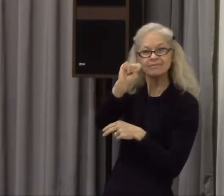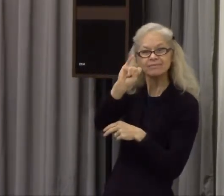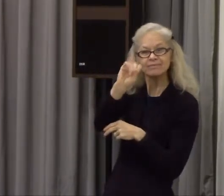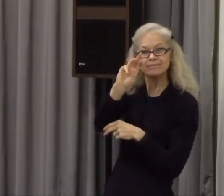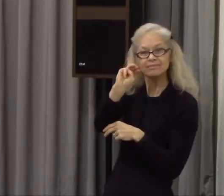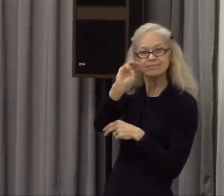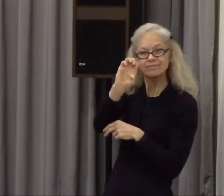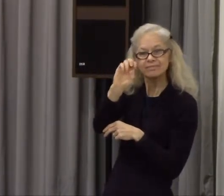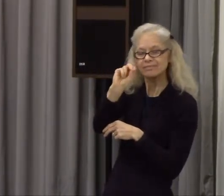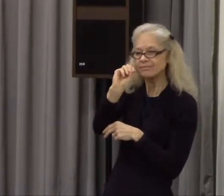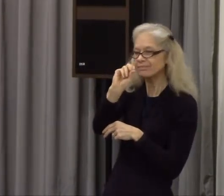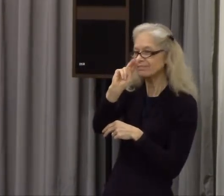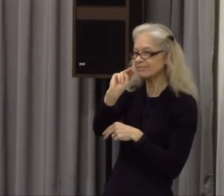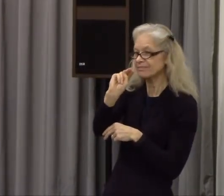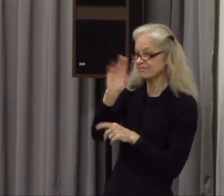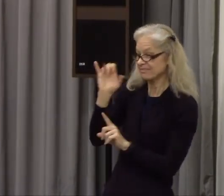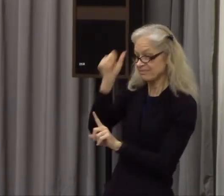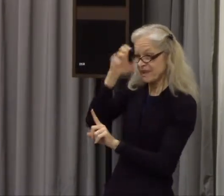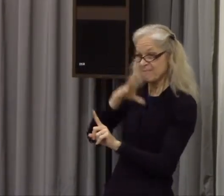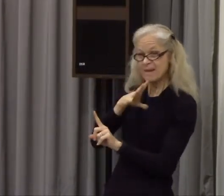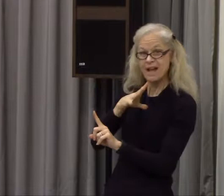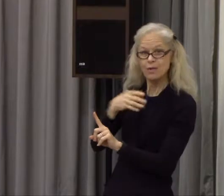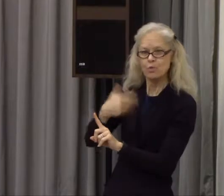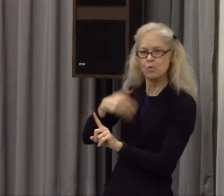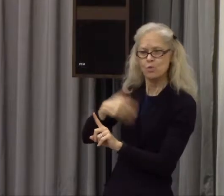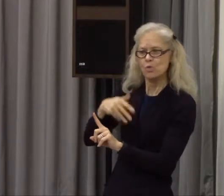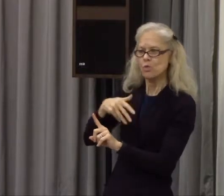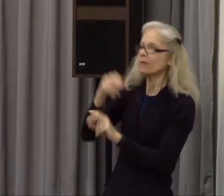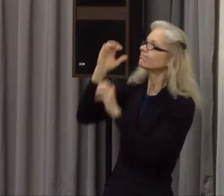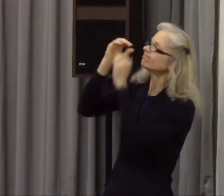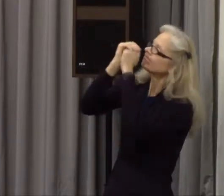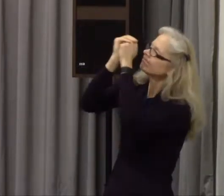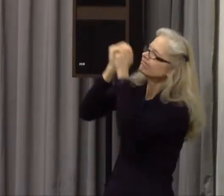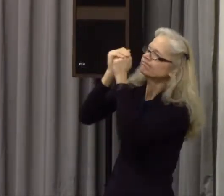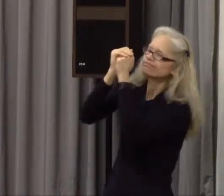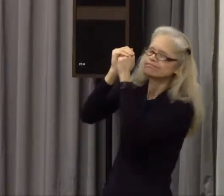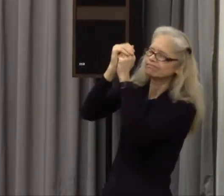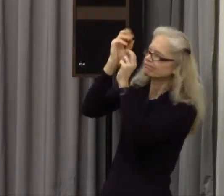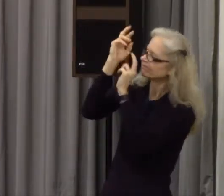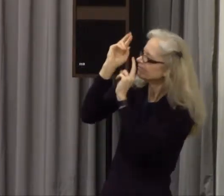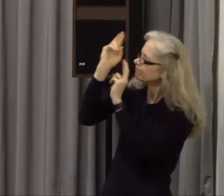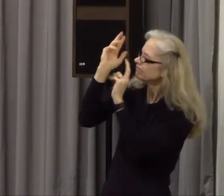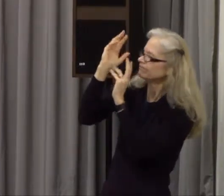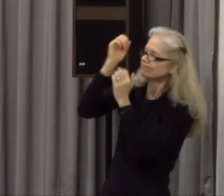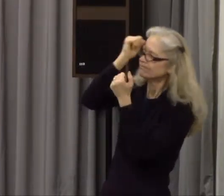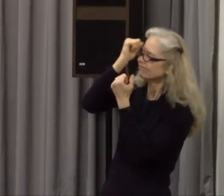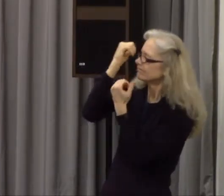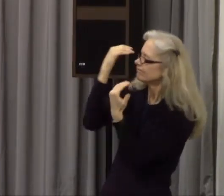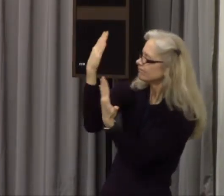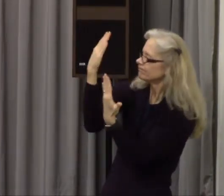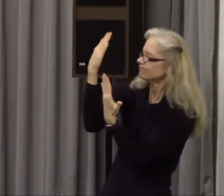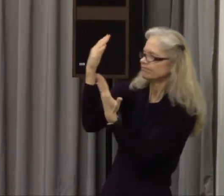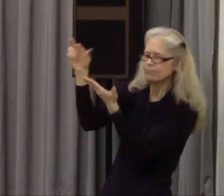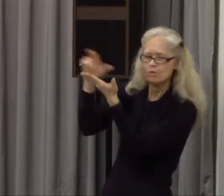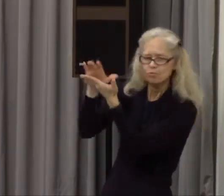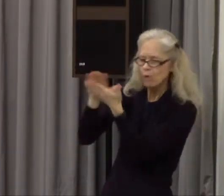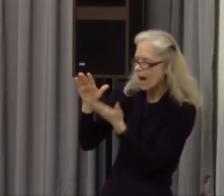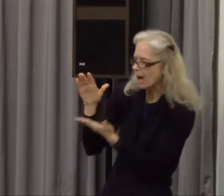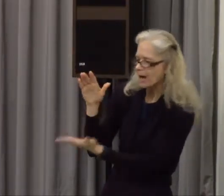was just and devout, waiting for the consolation of Israel, and the Holy Ghost was upon